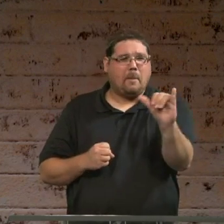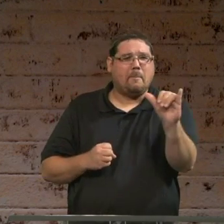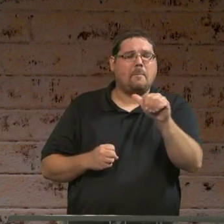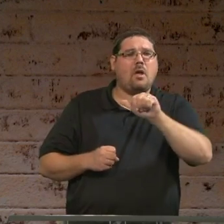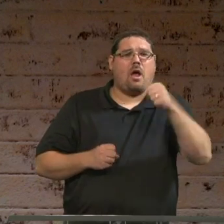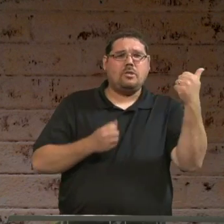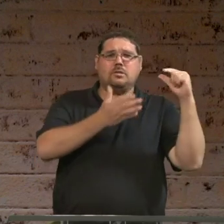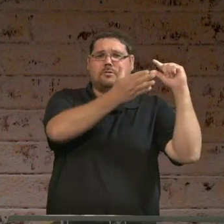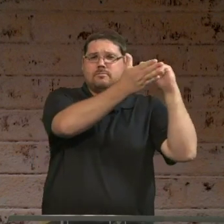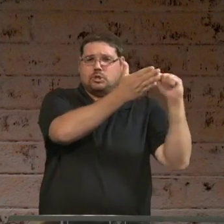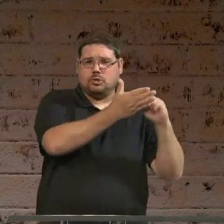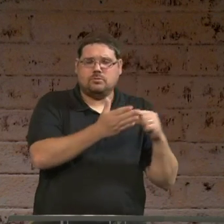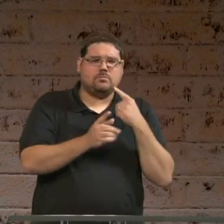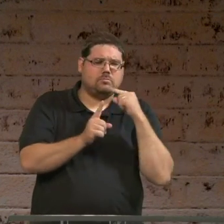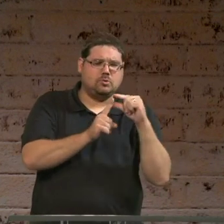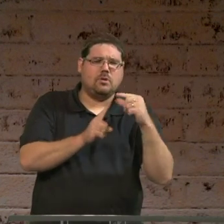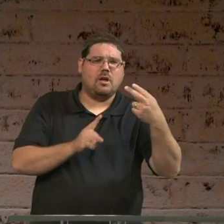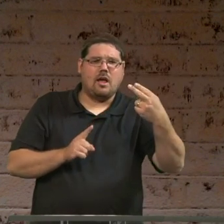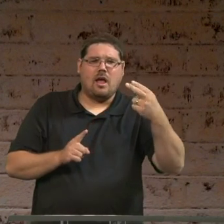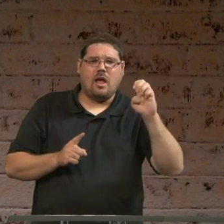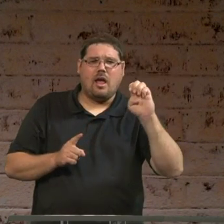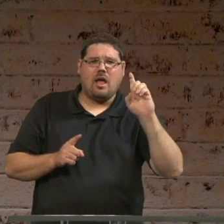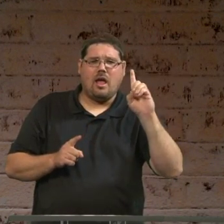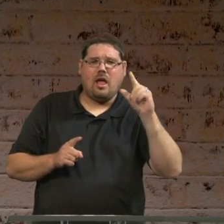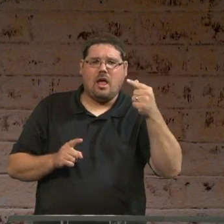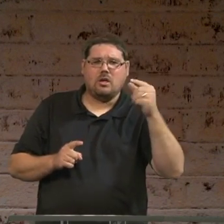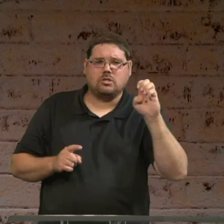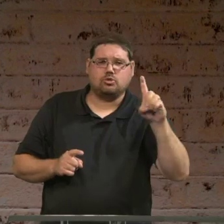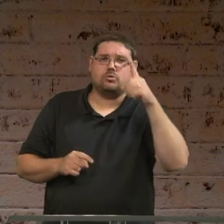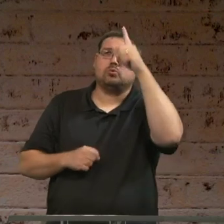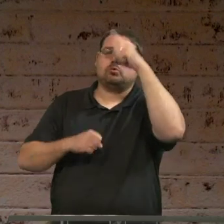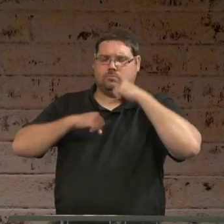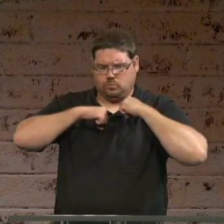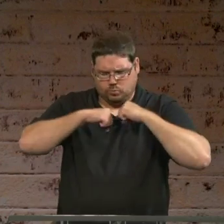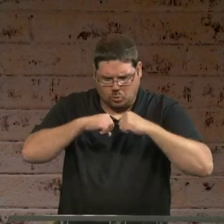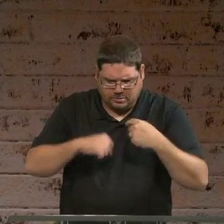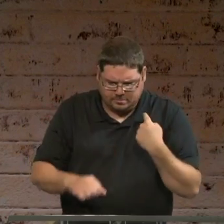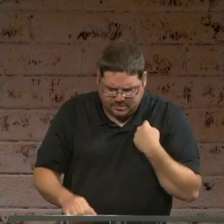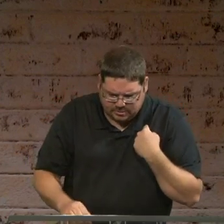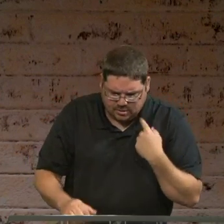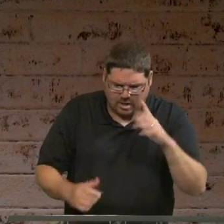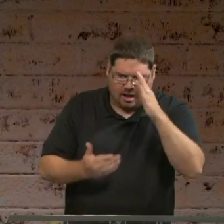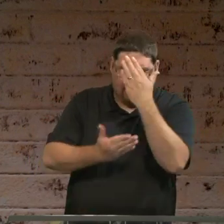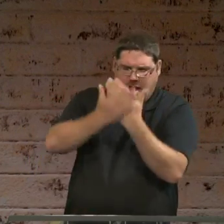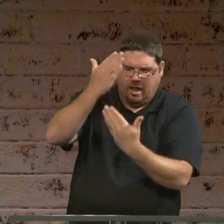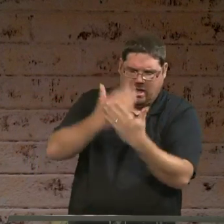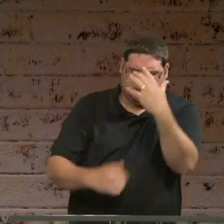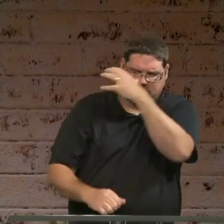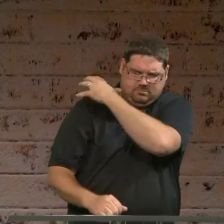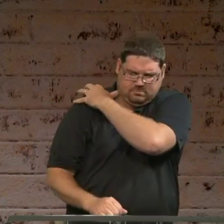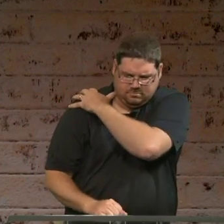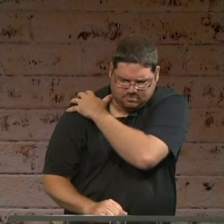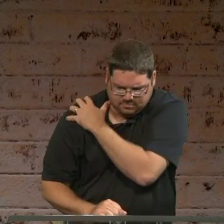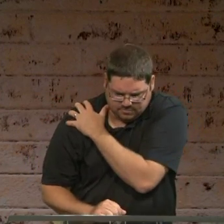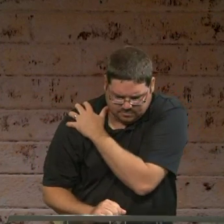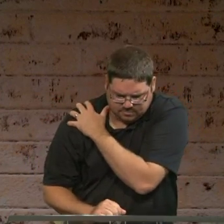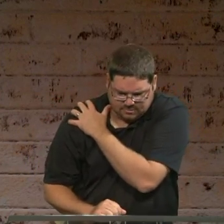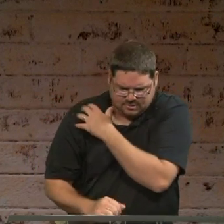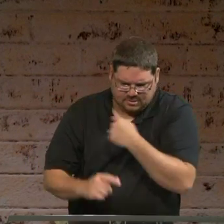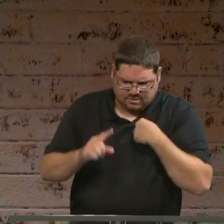As God looks on us inside, there's other verses above in this chapter talked about how he